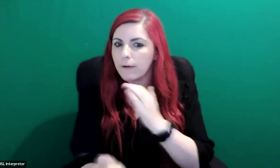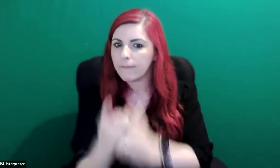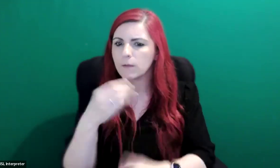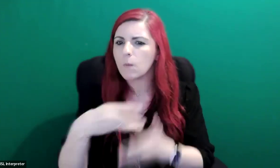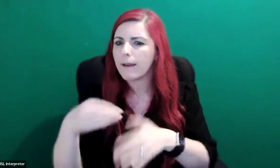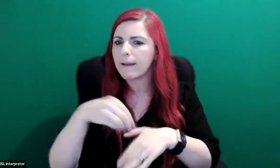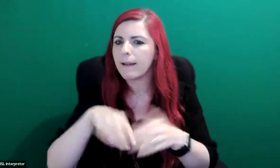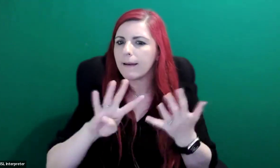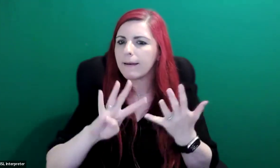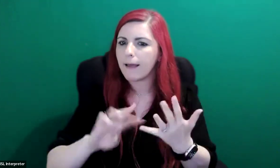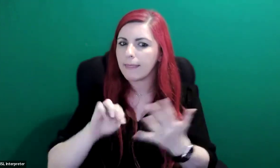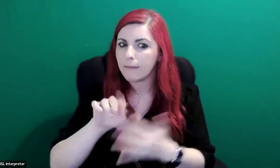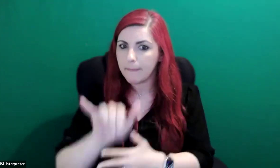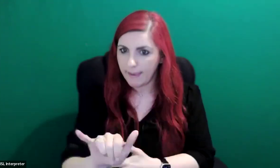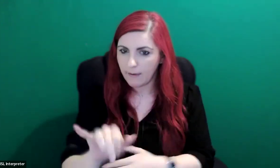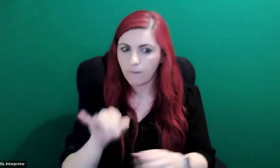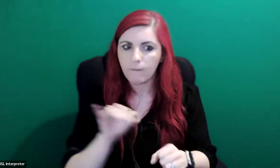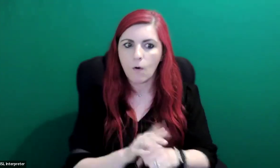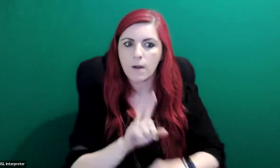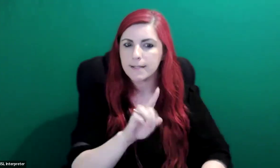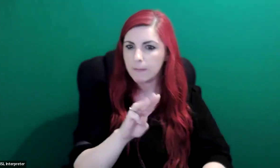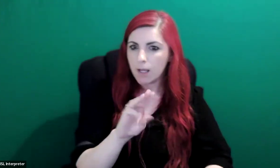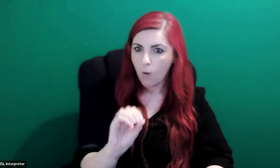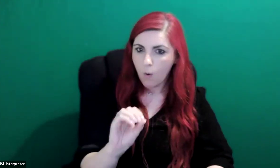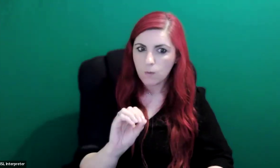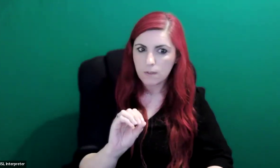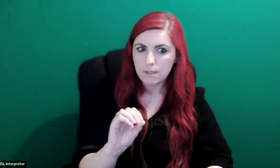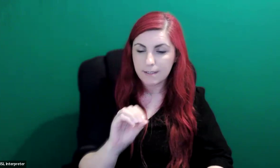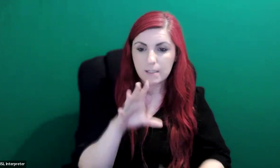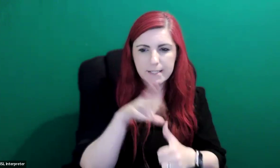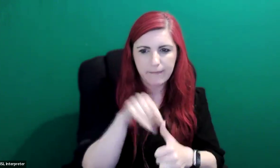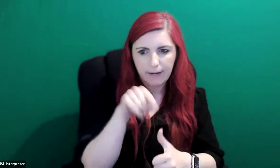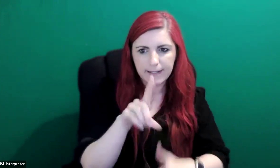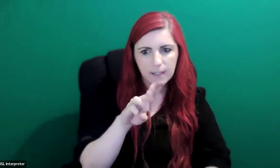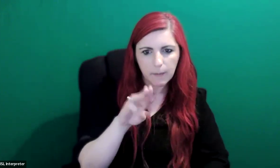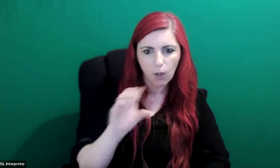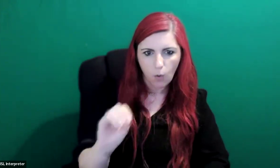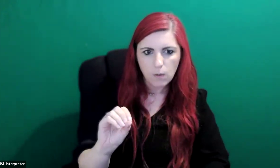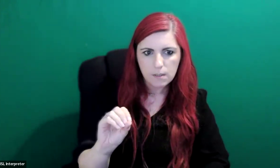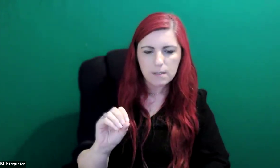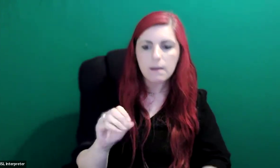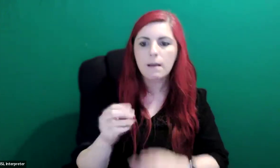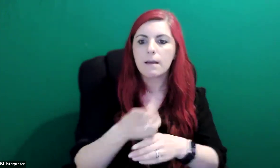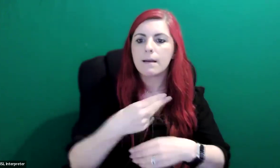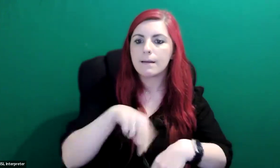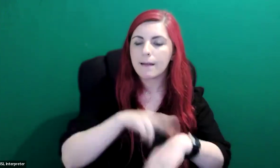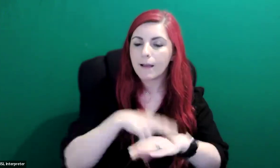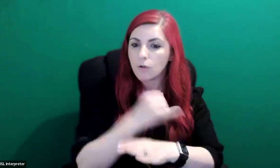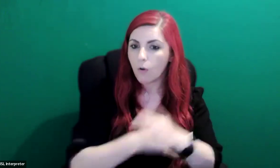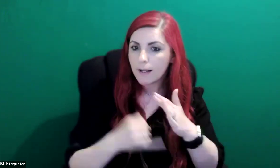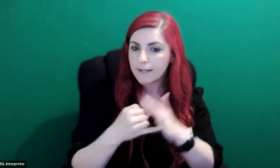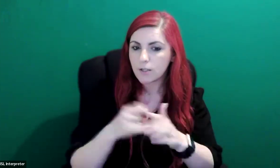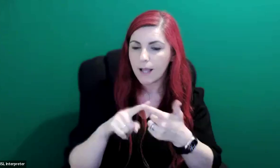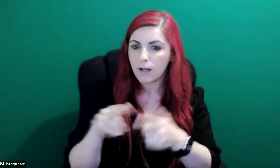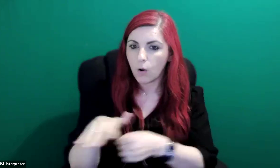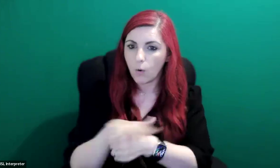of May, which is for disabled people's organisations specifically. That would be national organisations and also